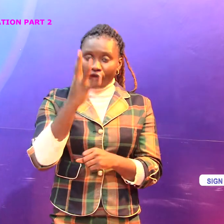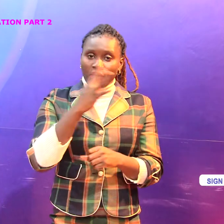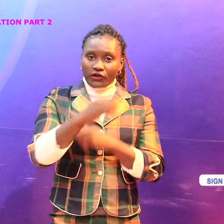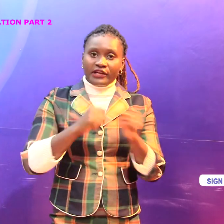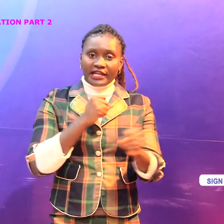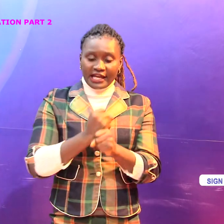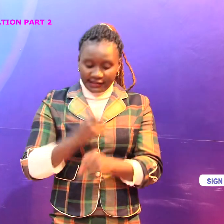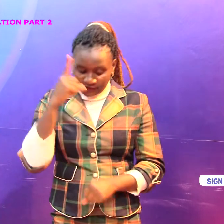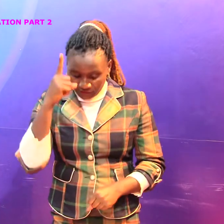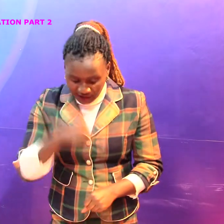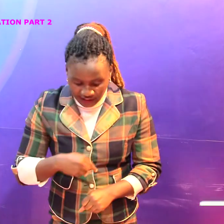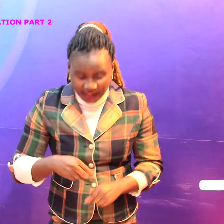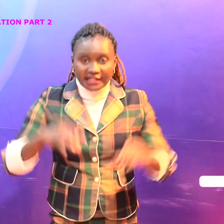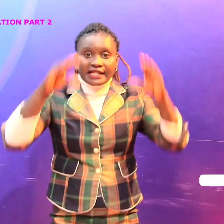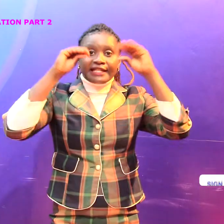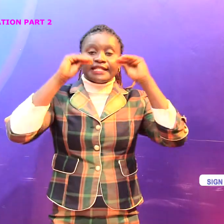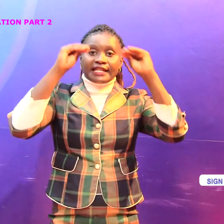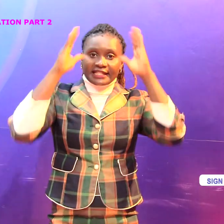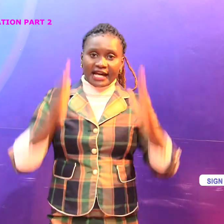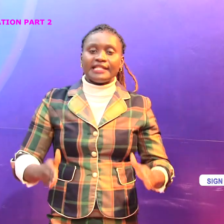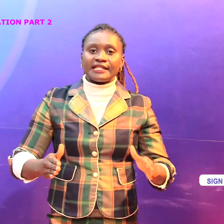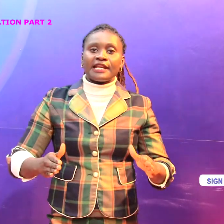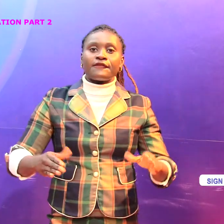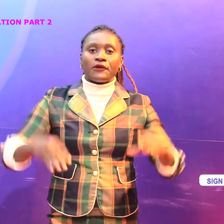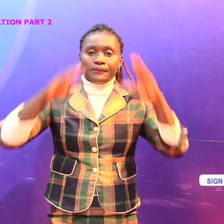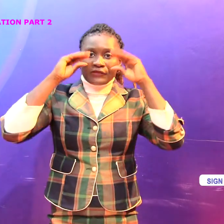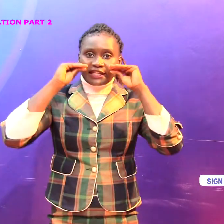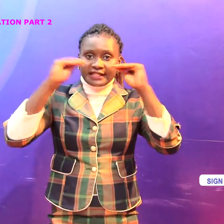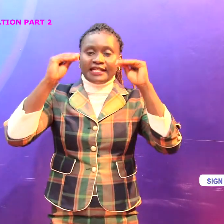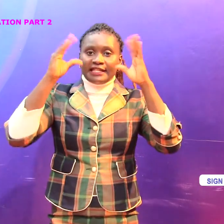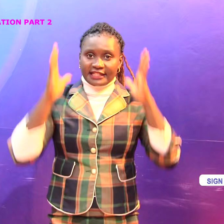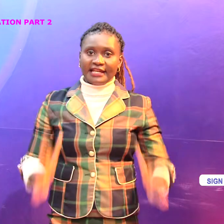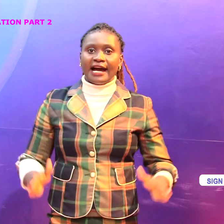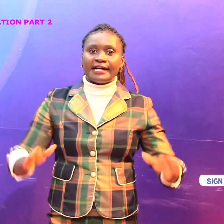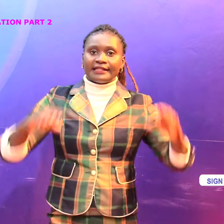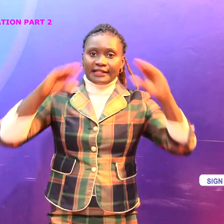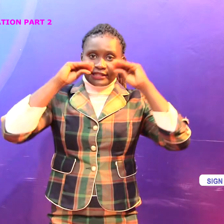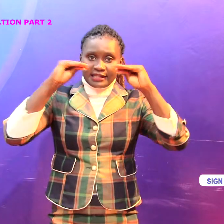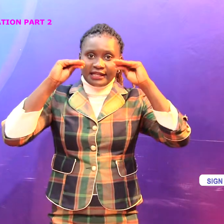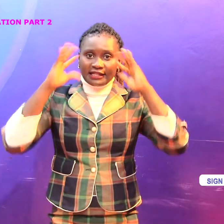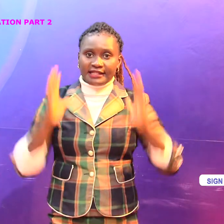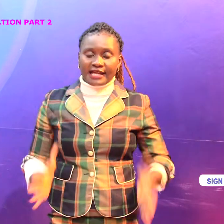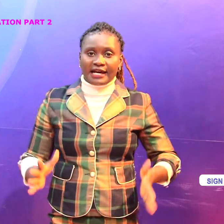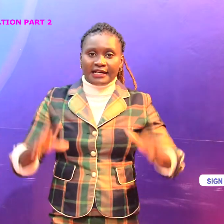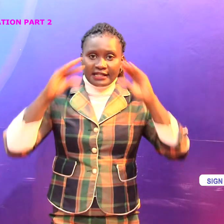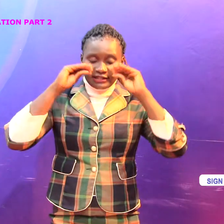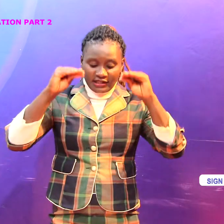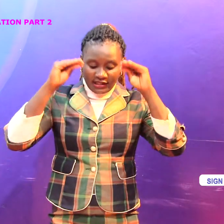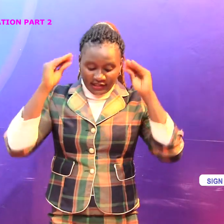4 years finish teacher. This is a sign for teacher. Teacher.